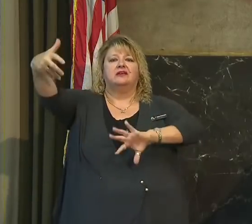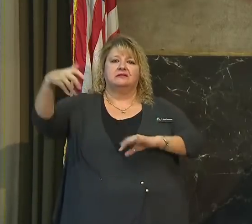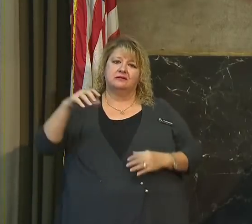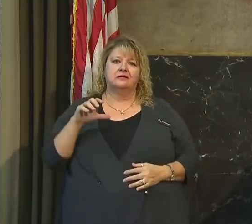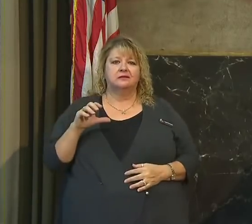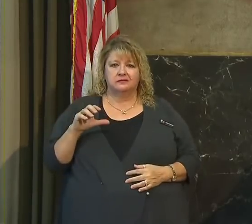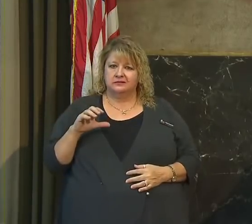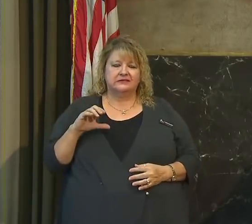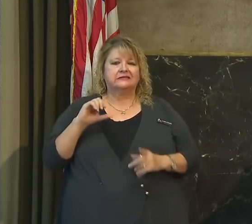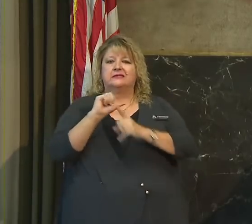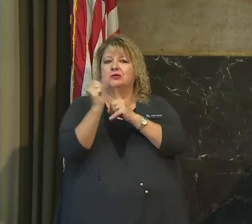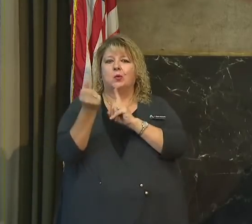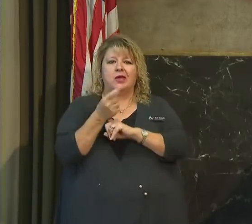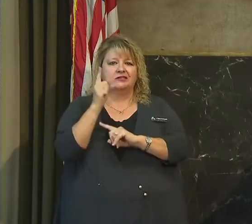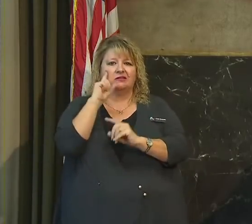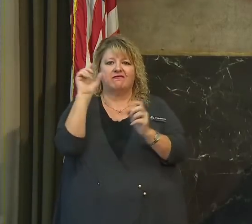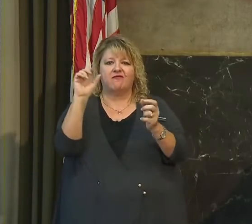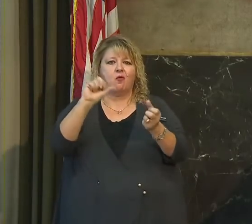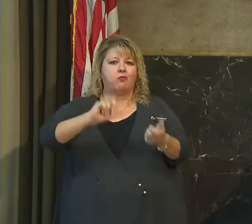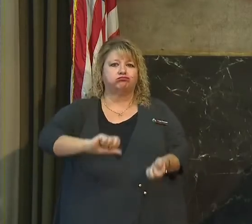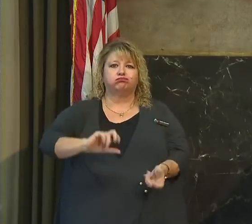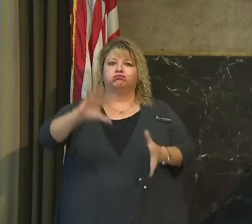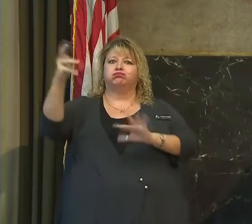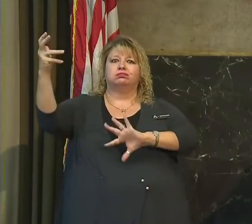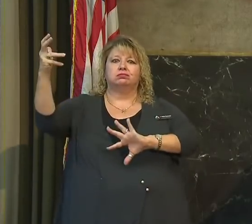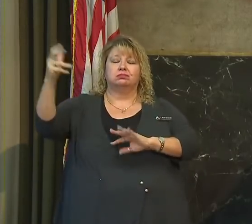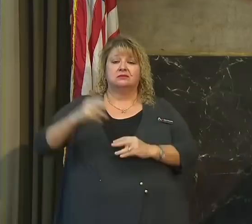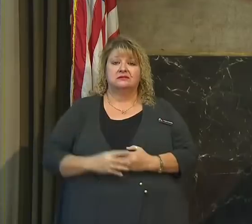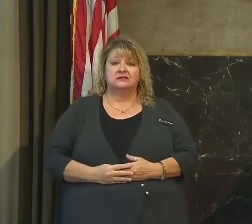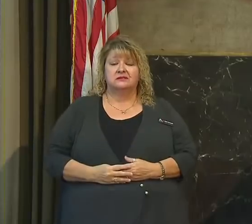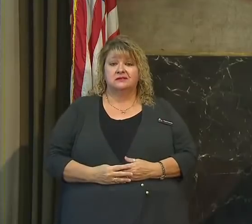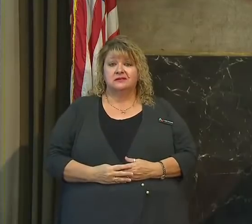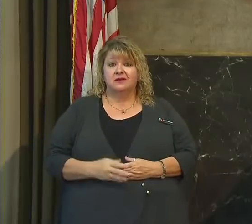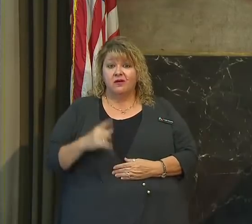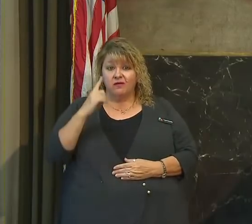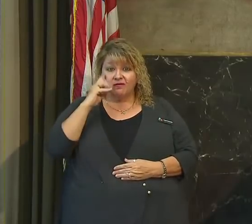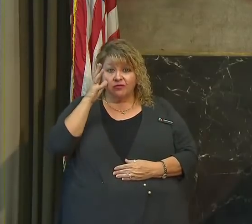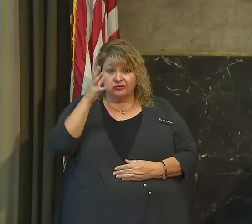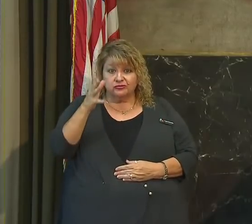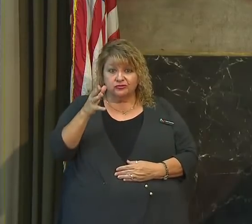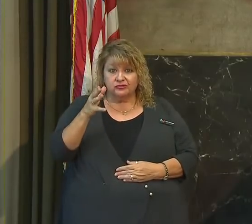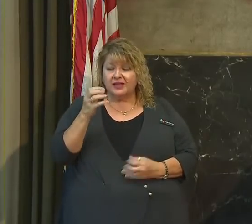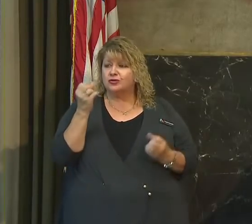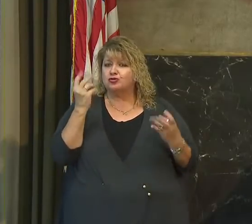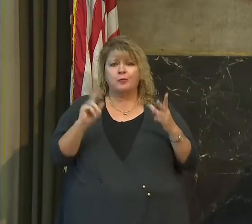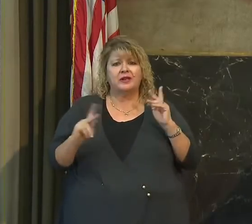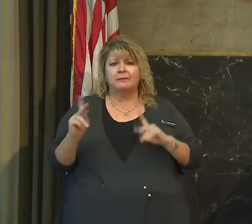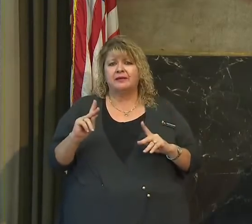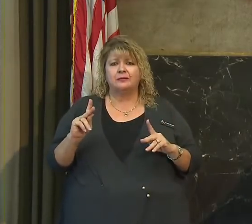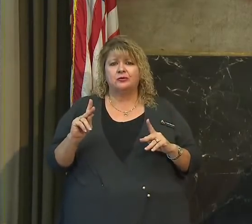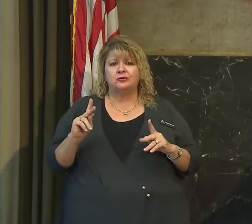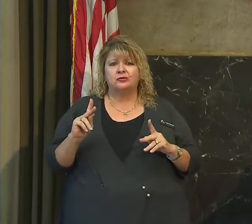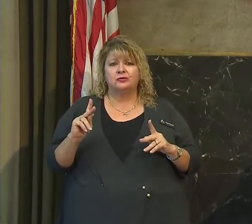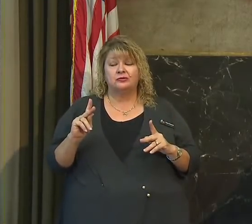And the conditions are right for catastrophic outcomes for far too many individuals and families.